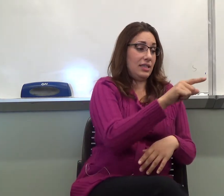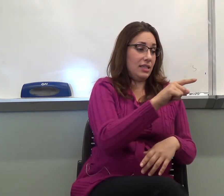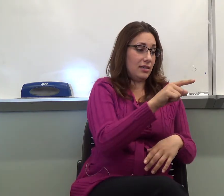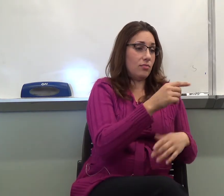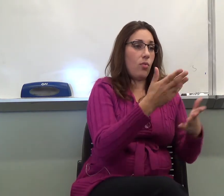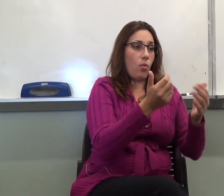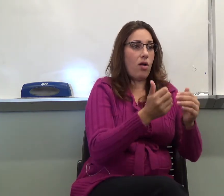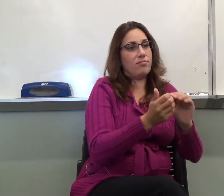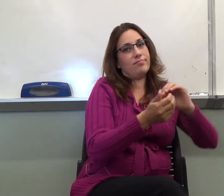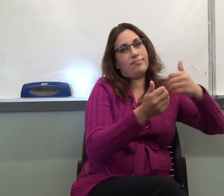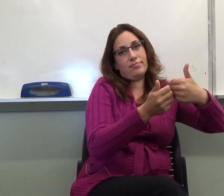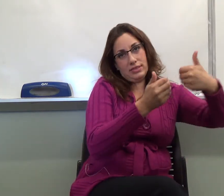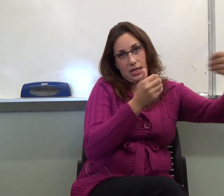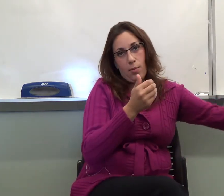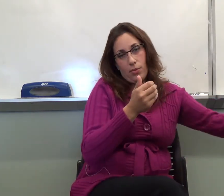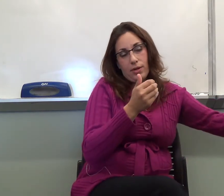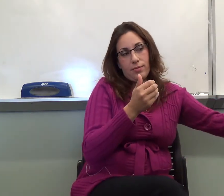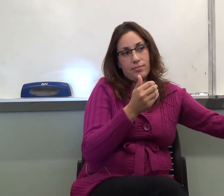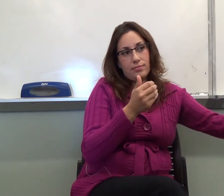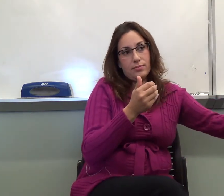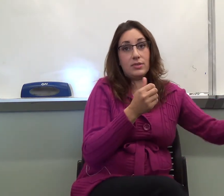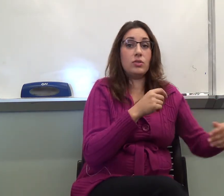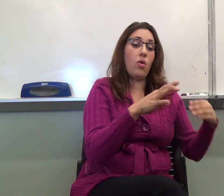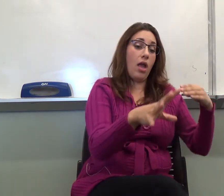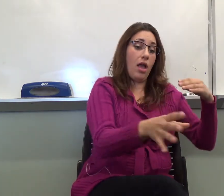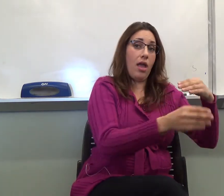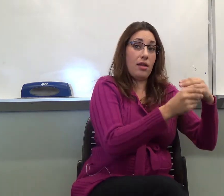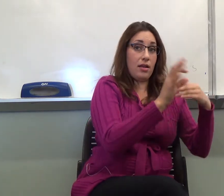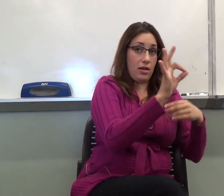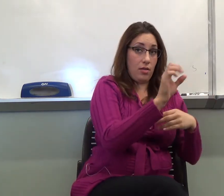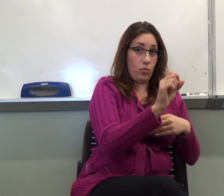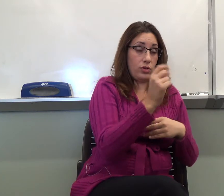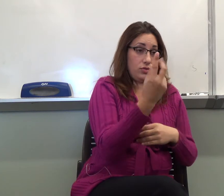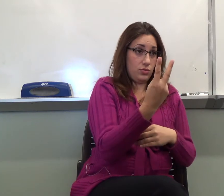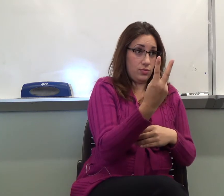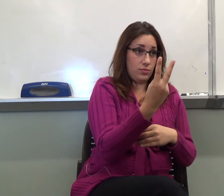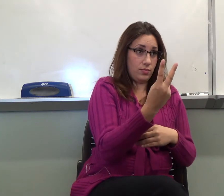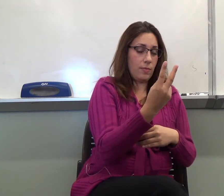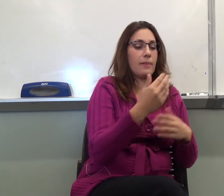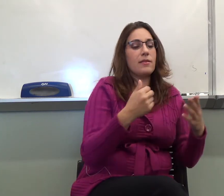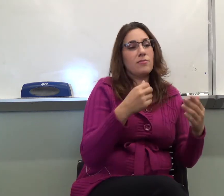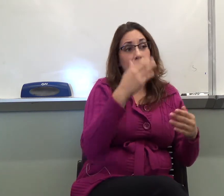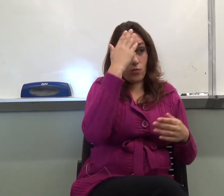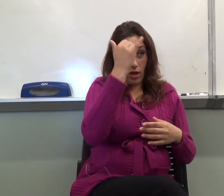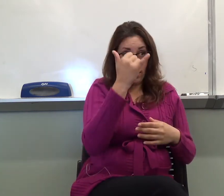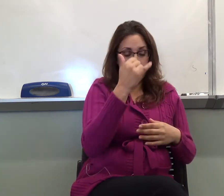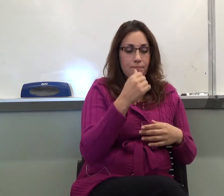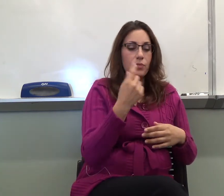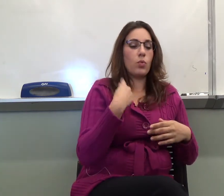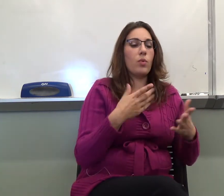to add 9.2 to this side so that the 9.2 disappears, but then we have to add it to that side